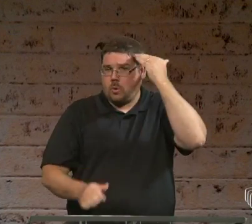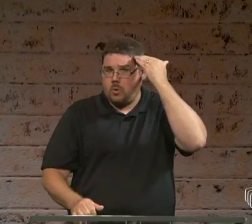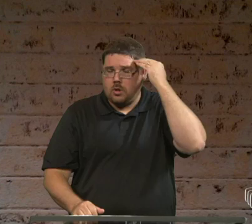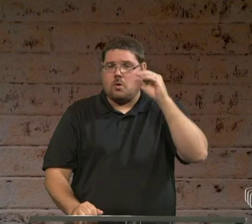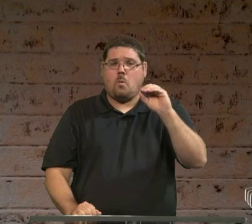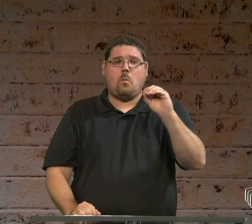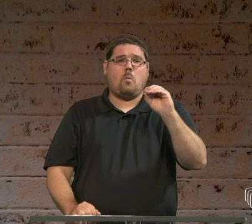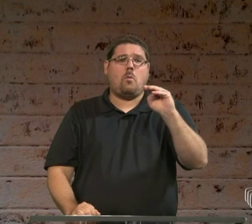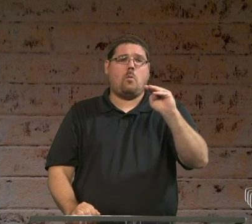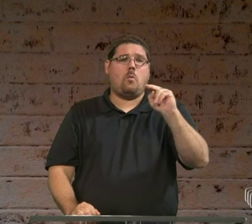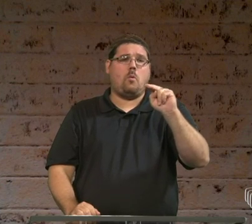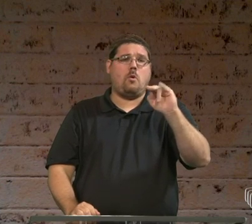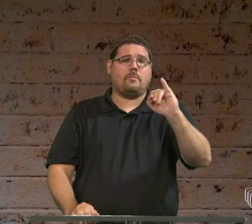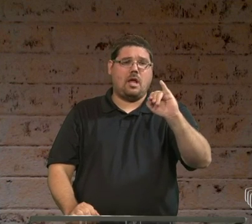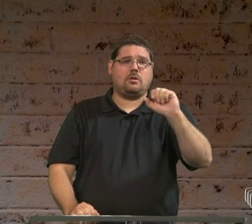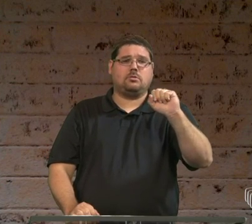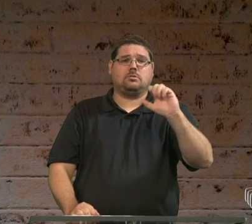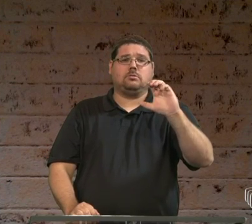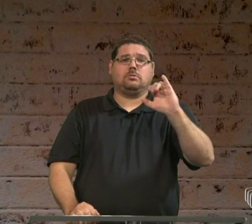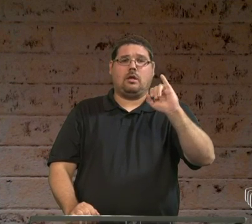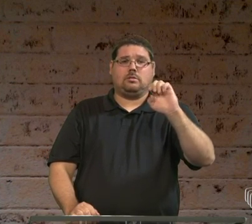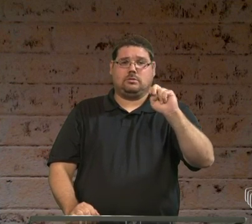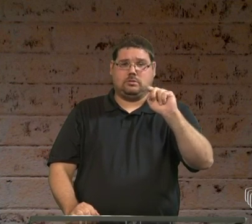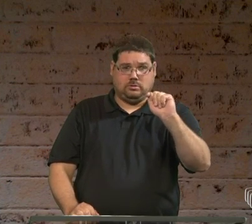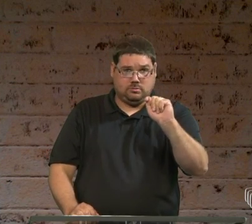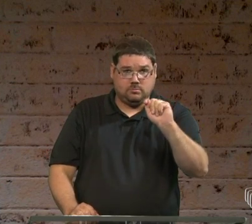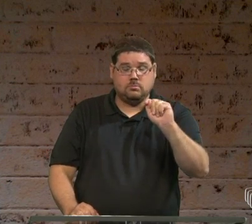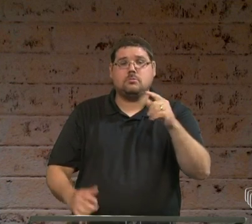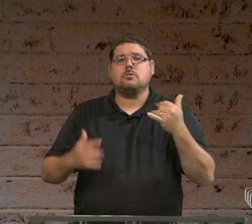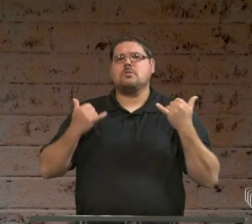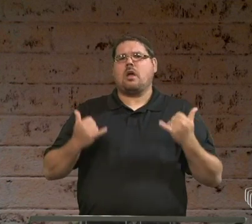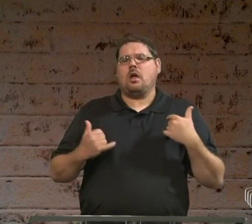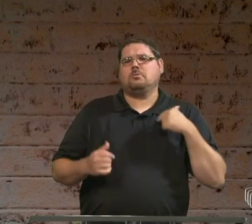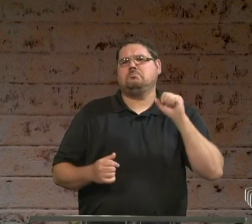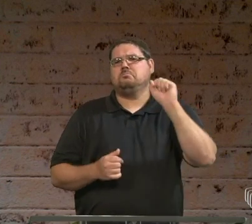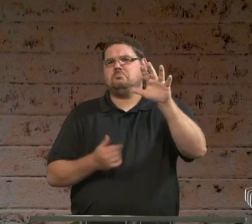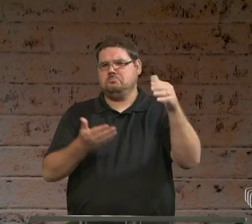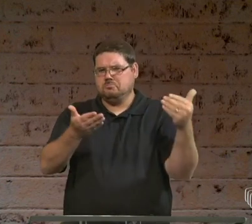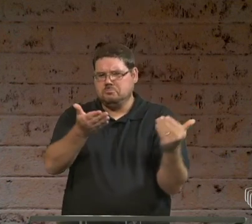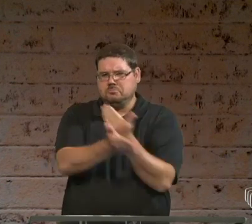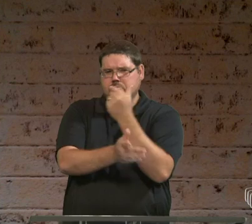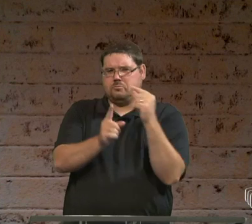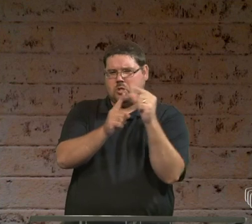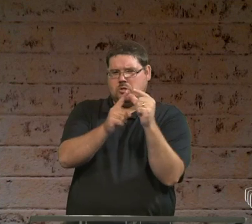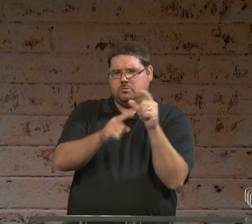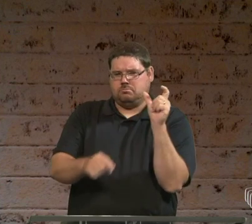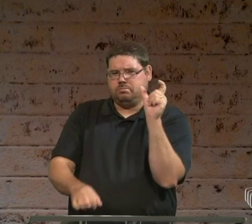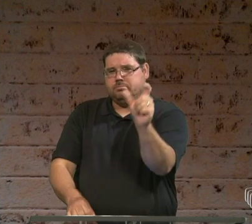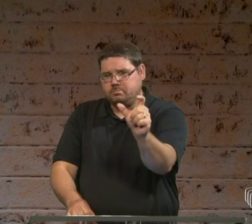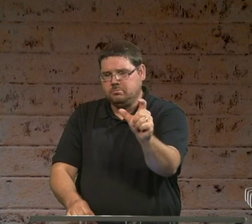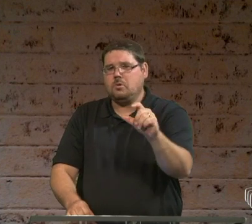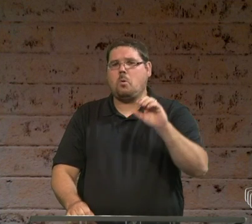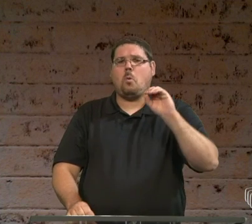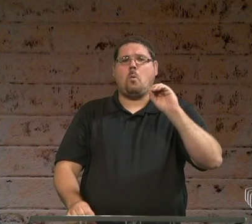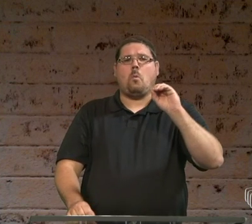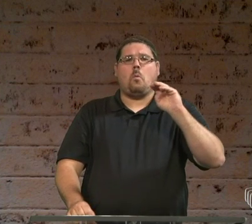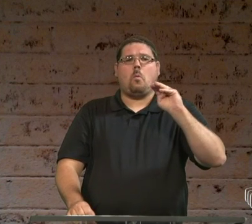understand the word that God is all-knowing, omniscient. And now I'd like to share a new word with